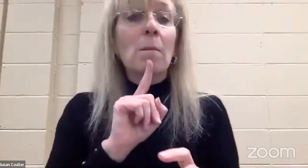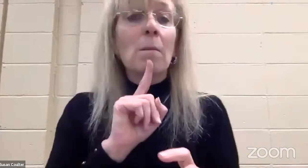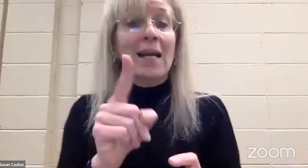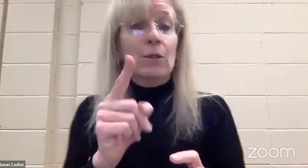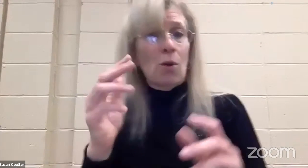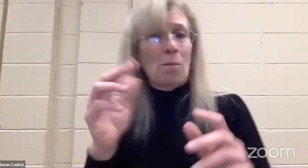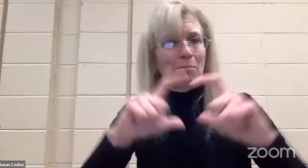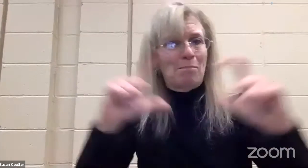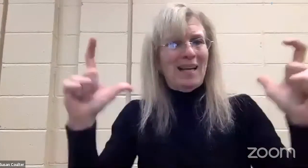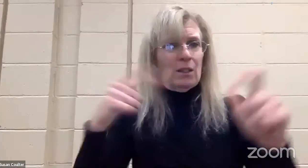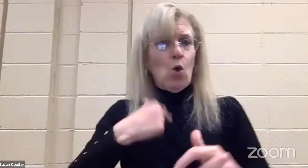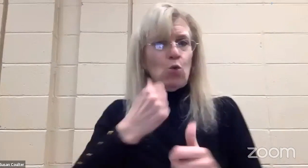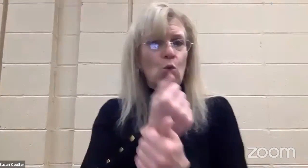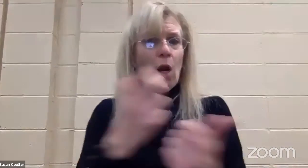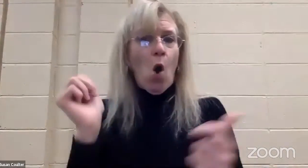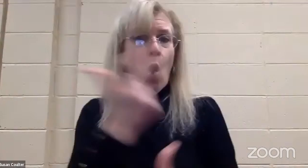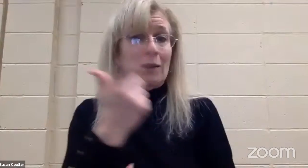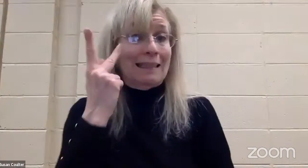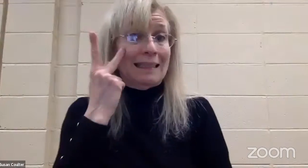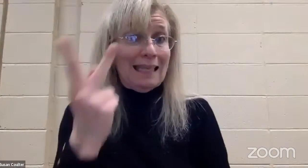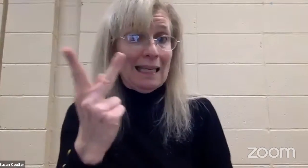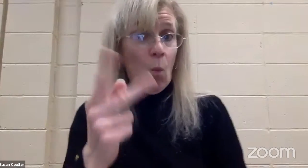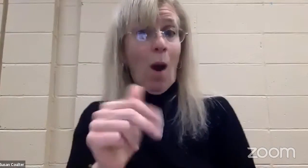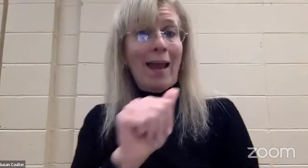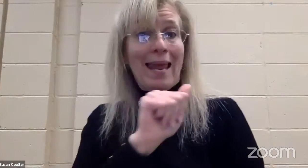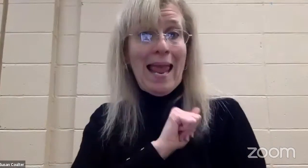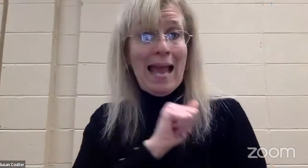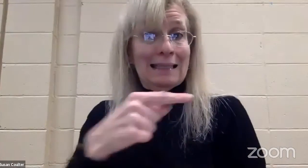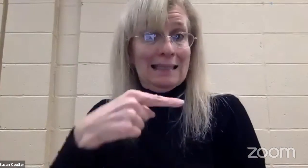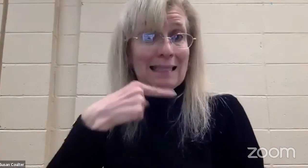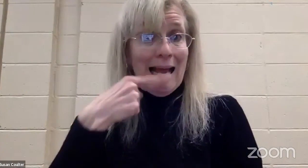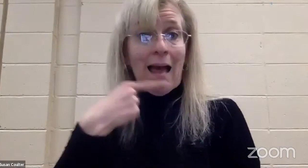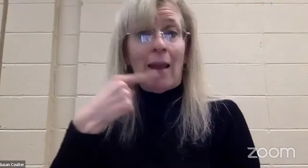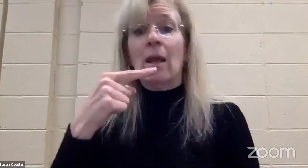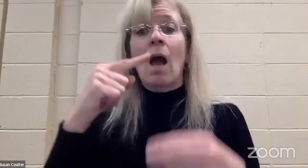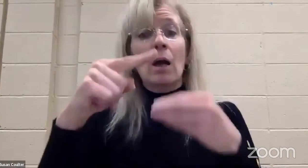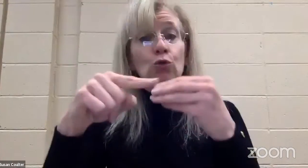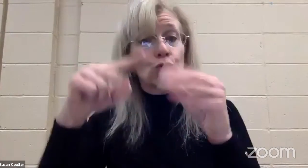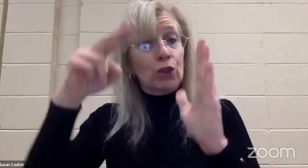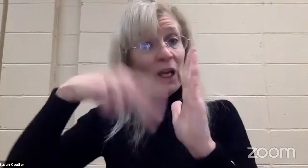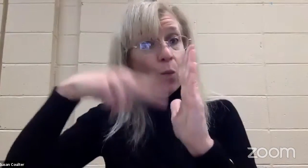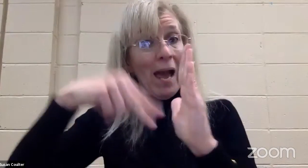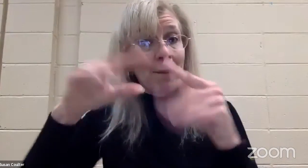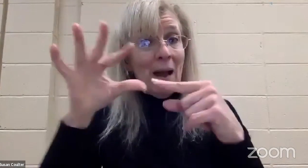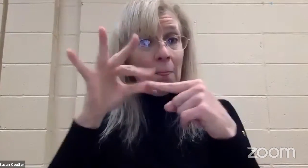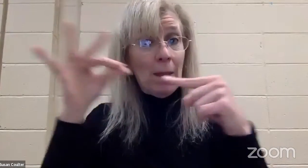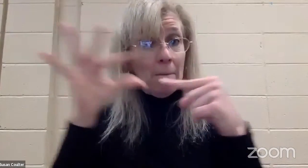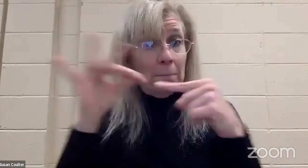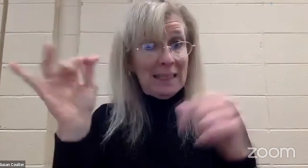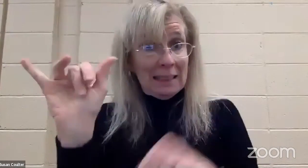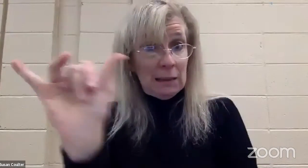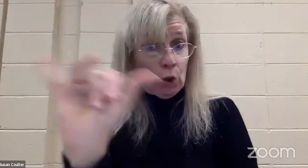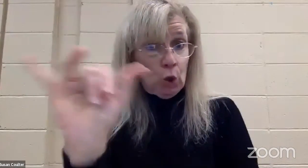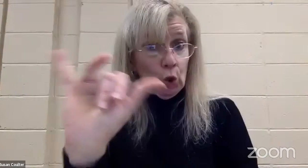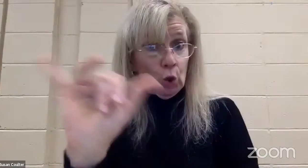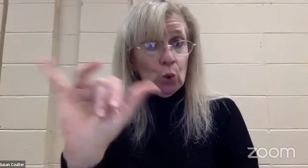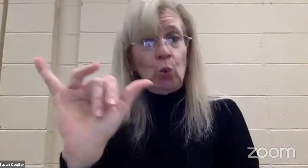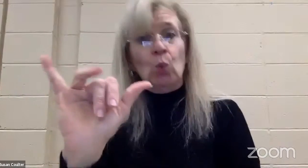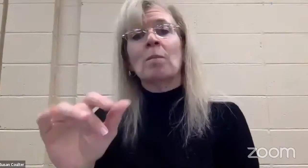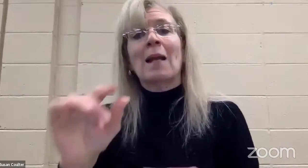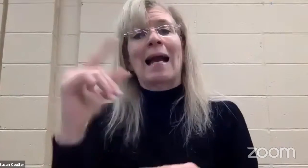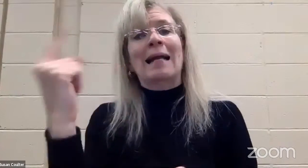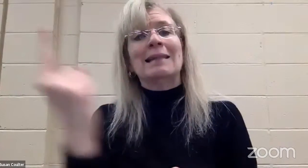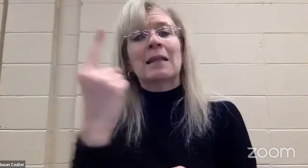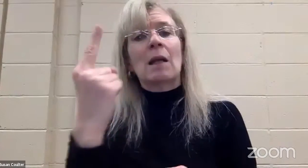I want to make sure I'm big so you can all see what Anne said. She read about the bean